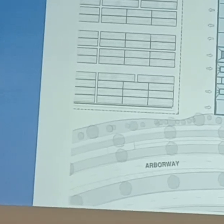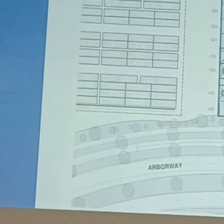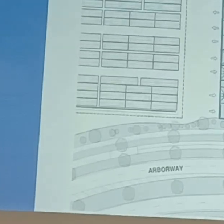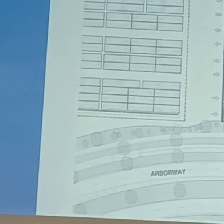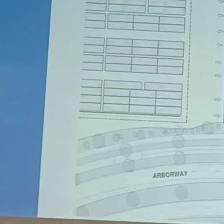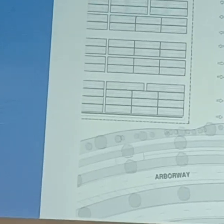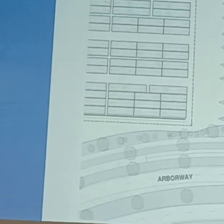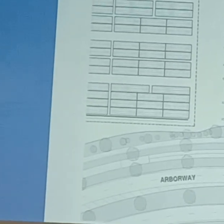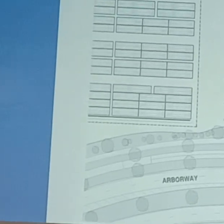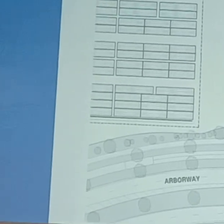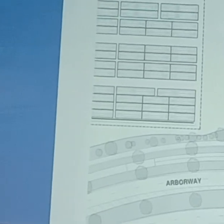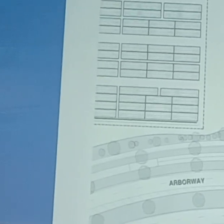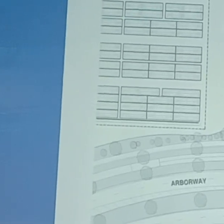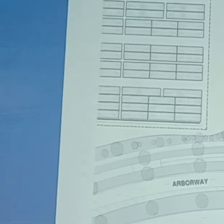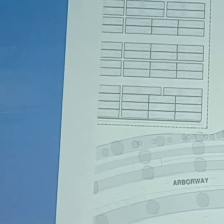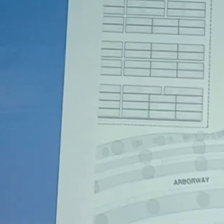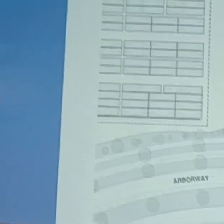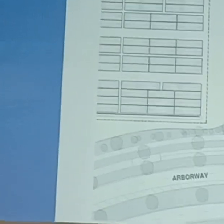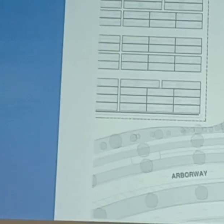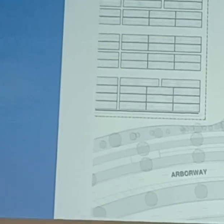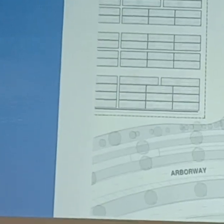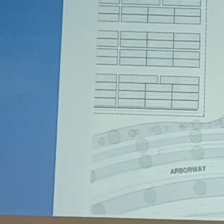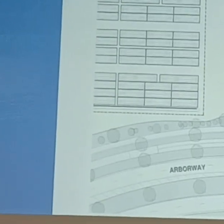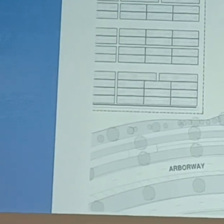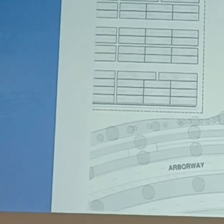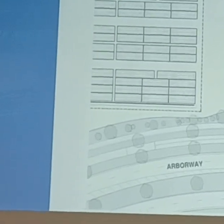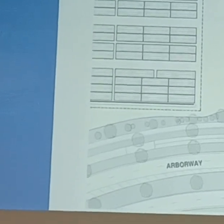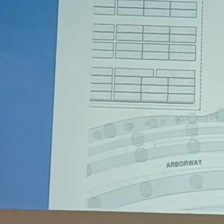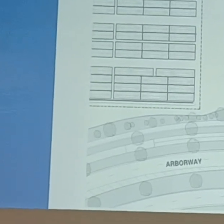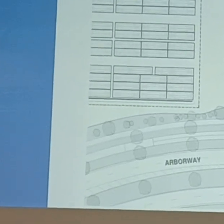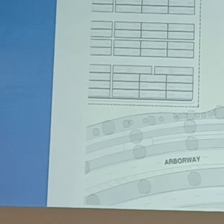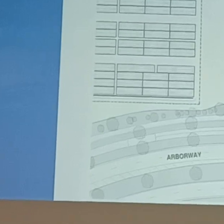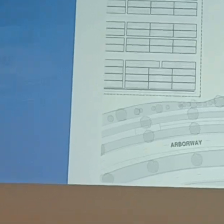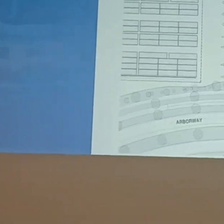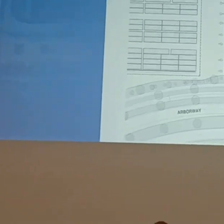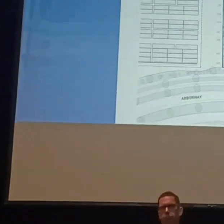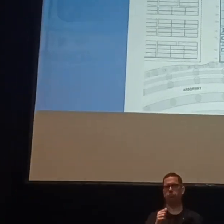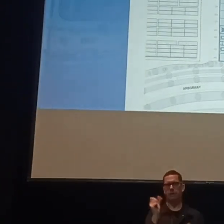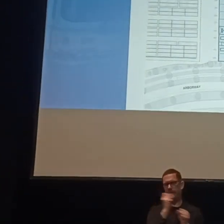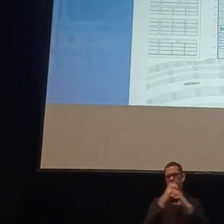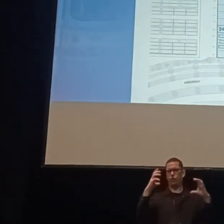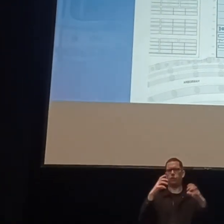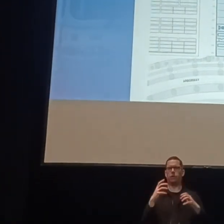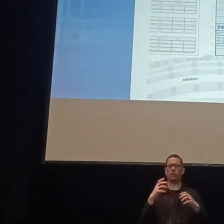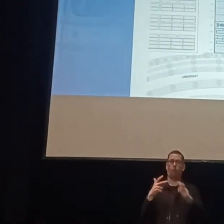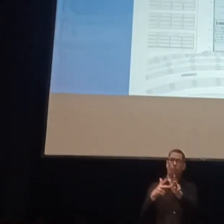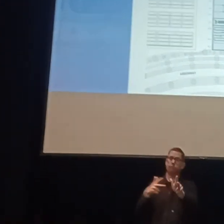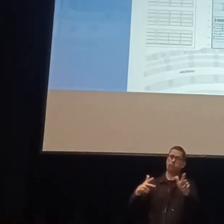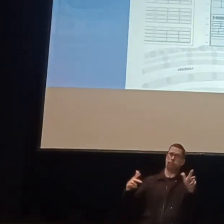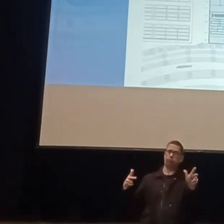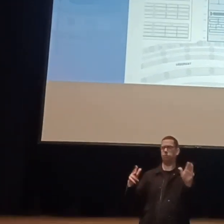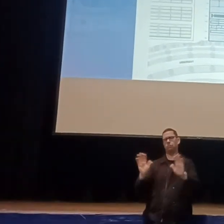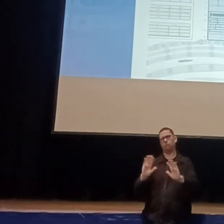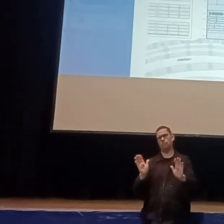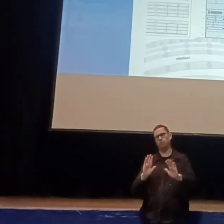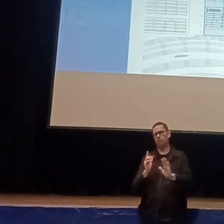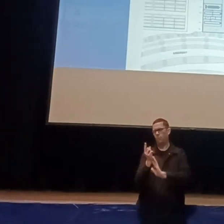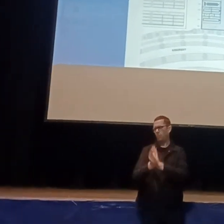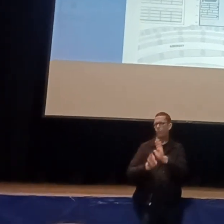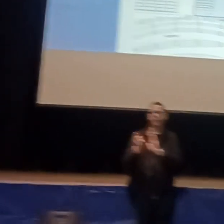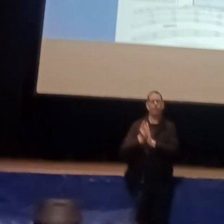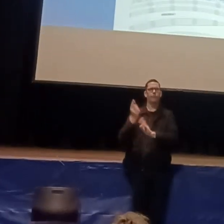that exit. And in neither case are we talking about a huge volume of vehicles, over the course of an hour